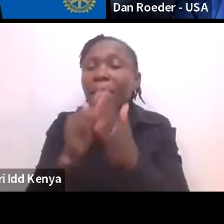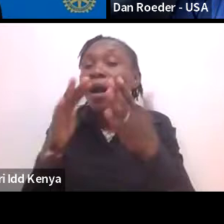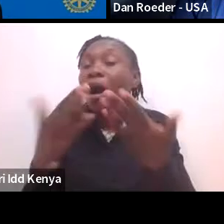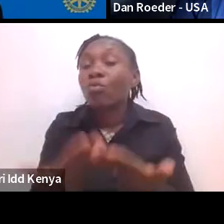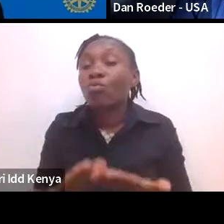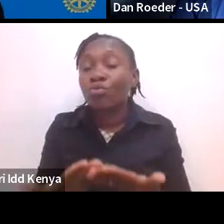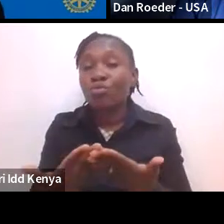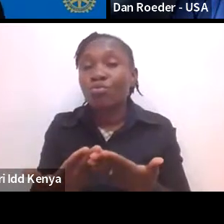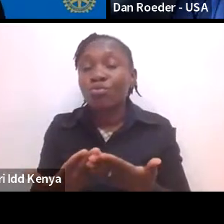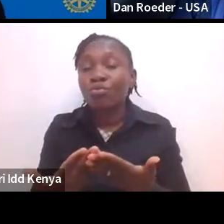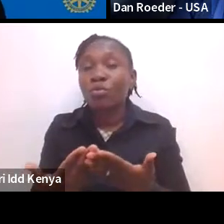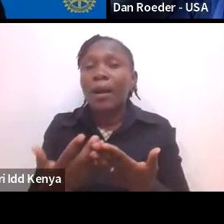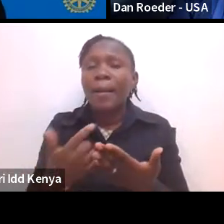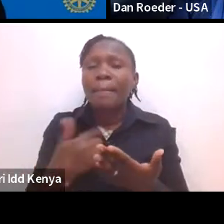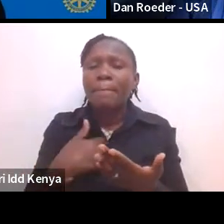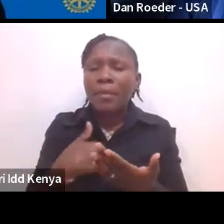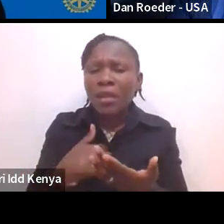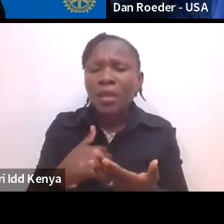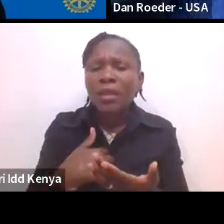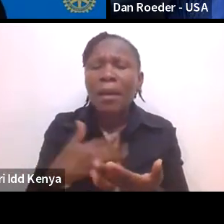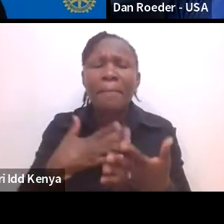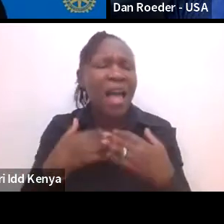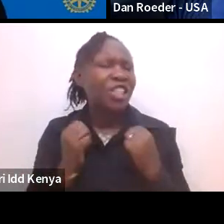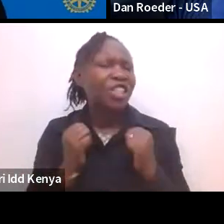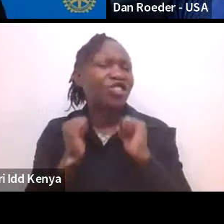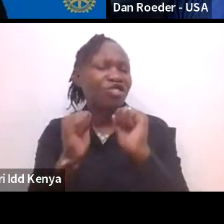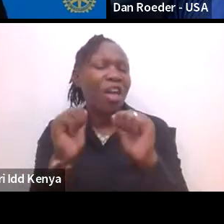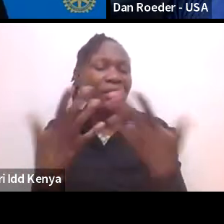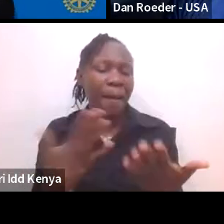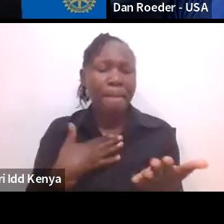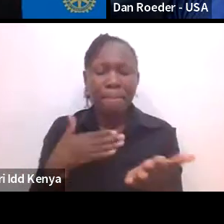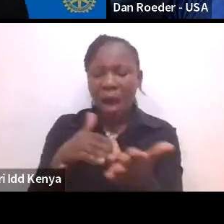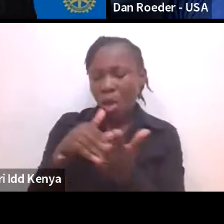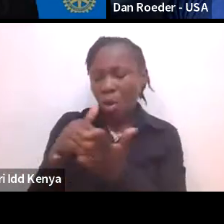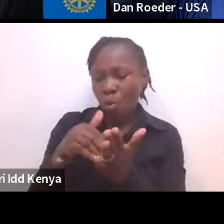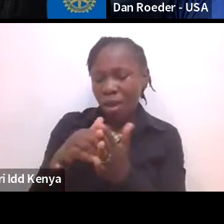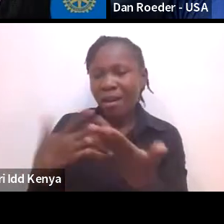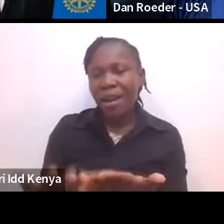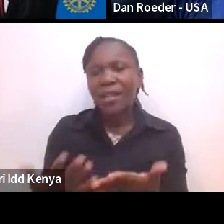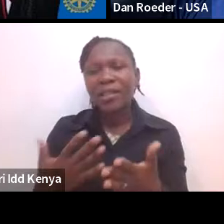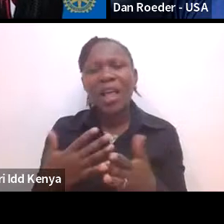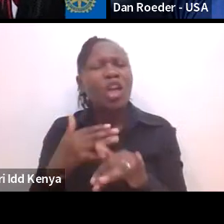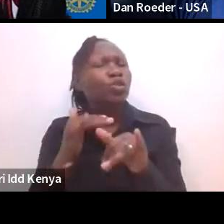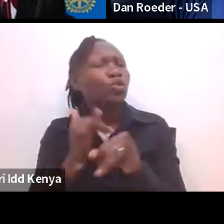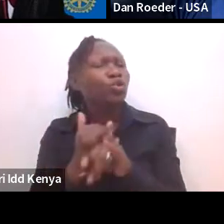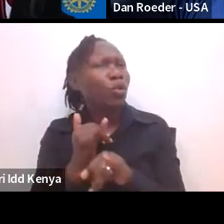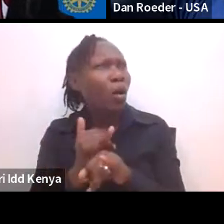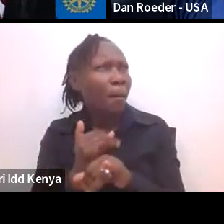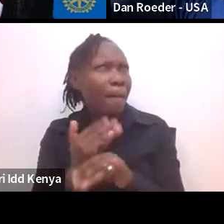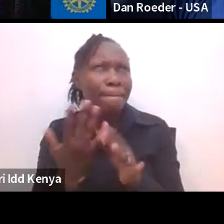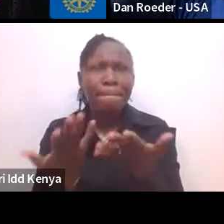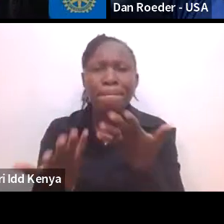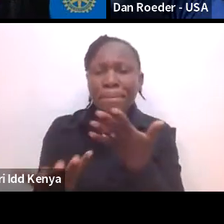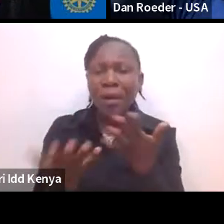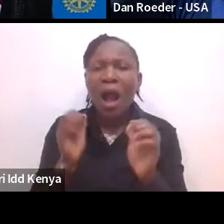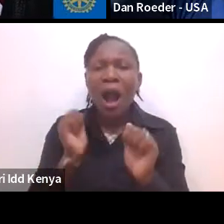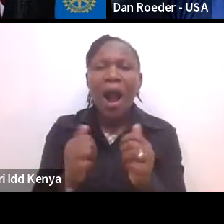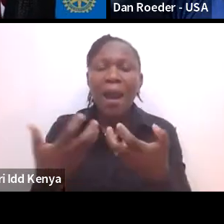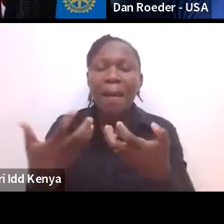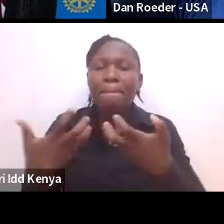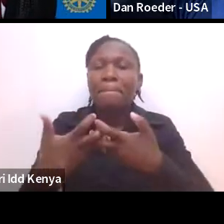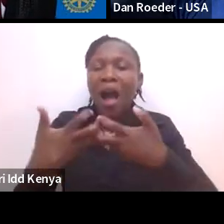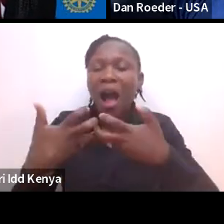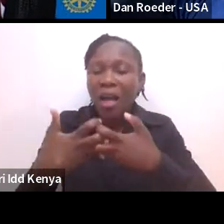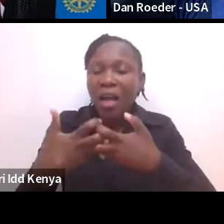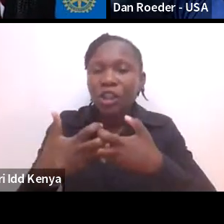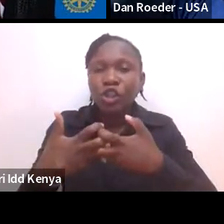What are my strengths? What are my weaknesses? What kind of careers seem to kind of match up with what I am